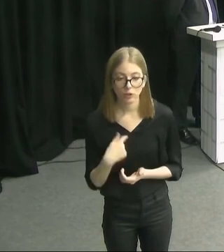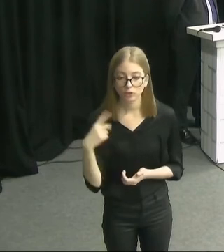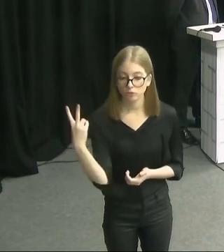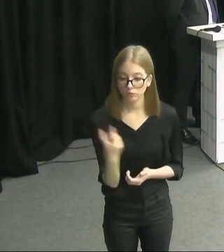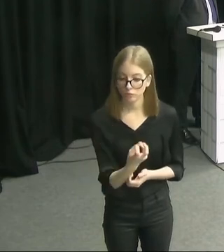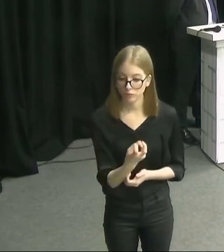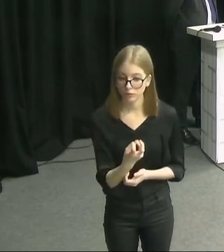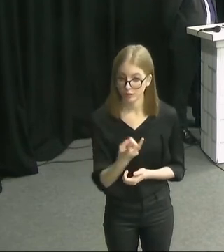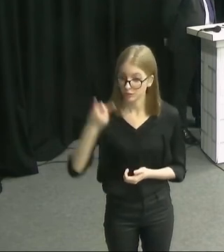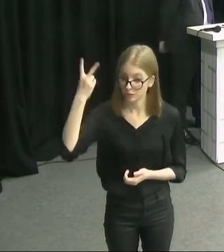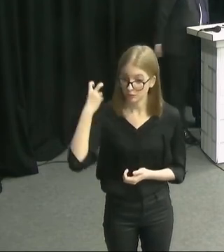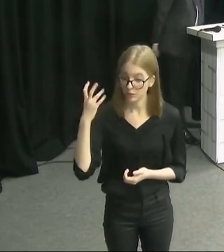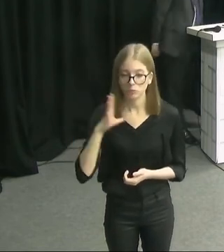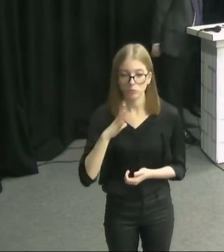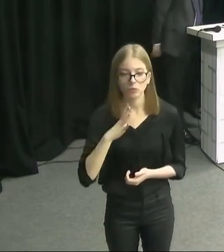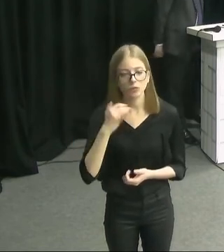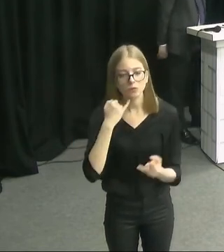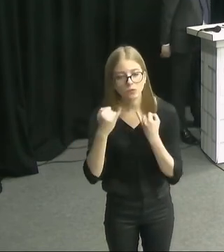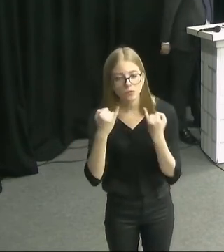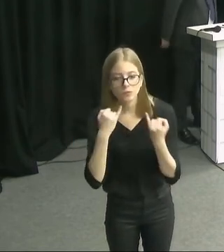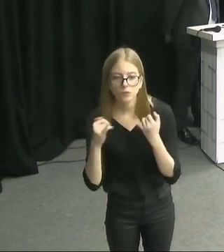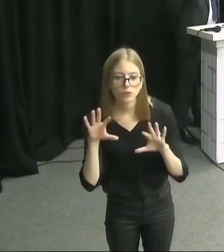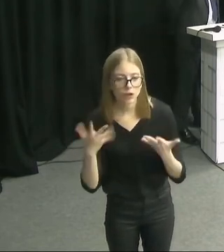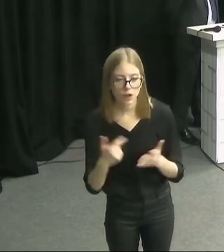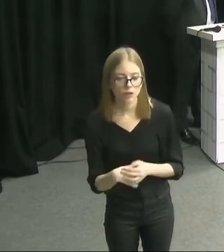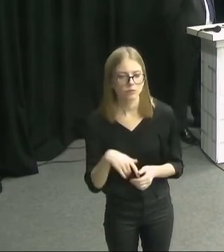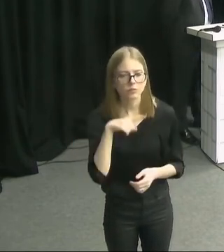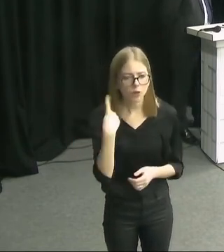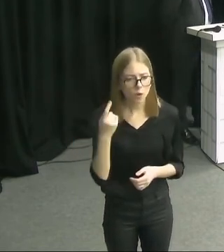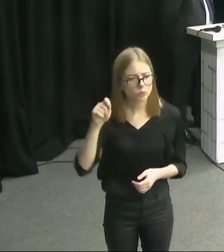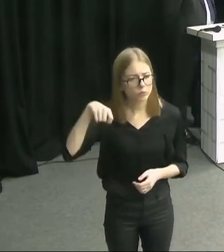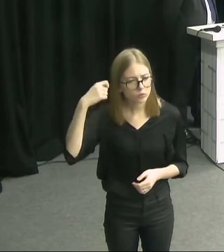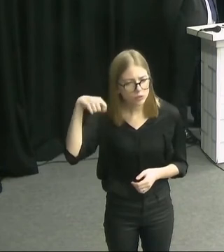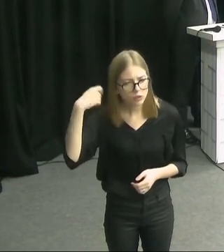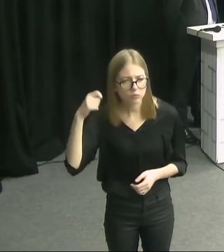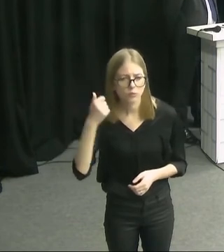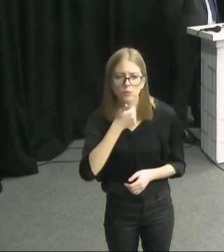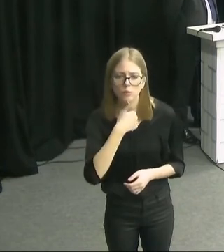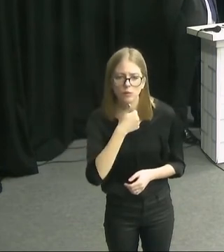of the students in financial management. Thank you. Professor Ramunas.